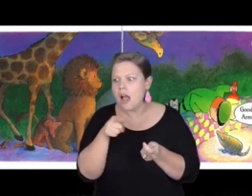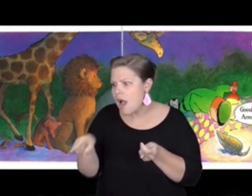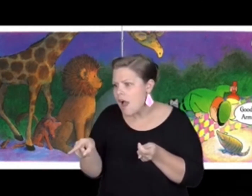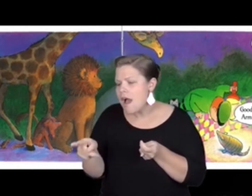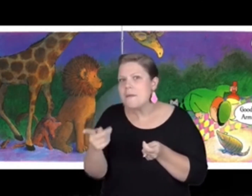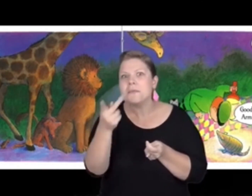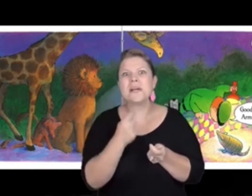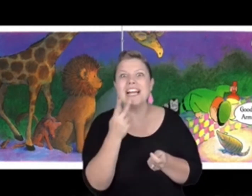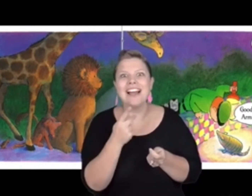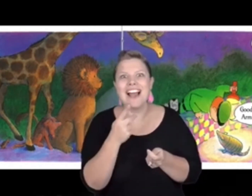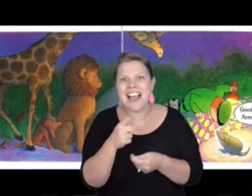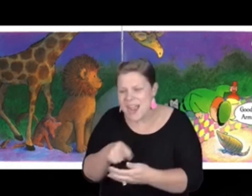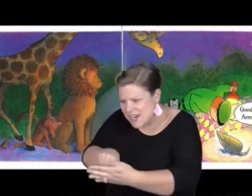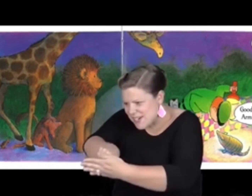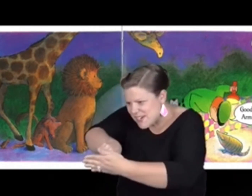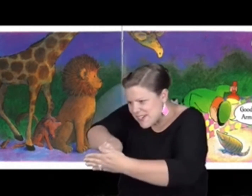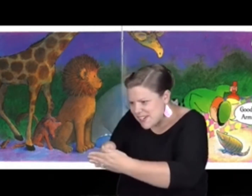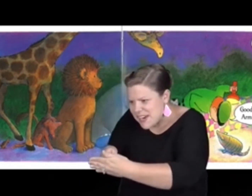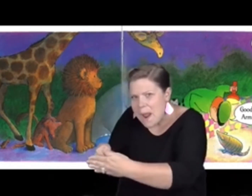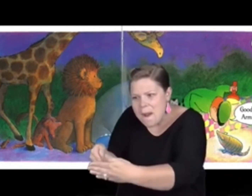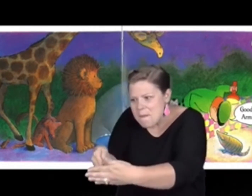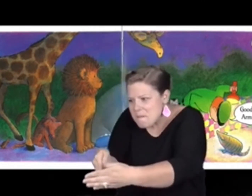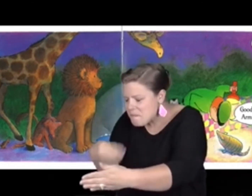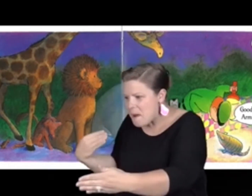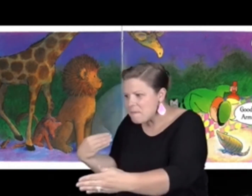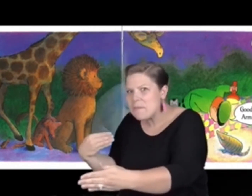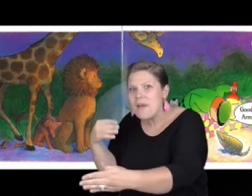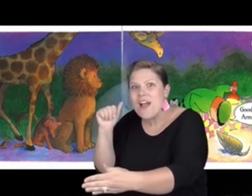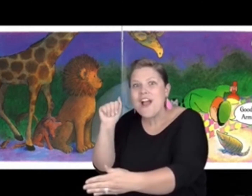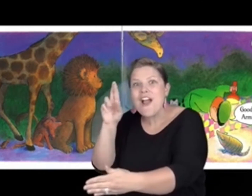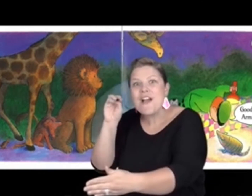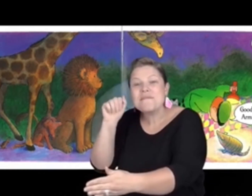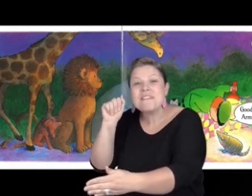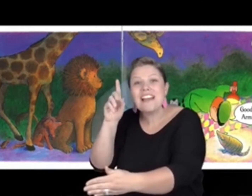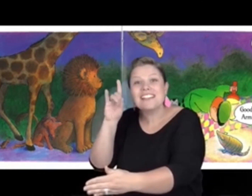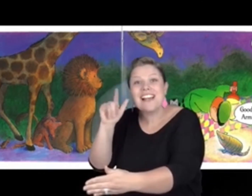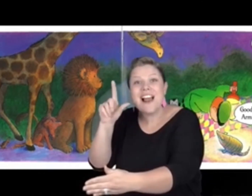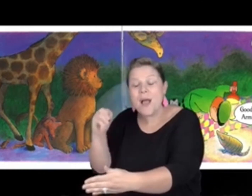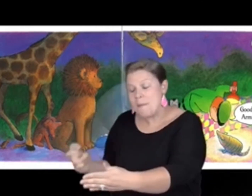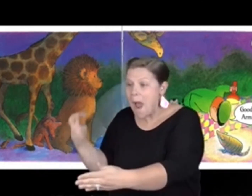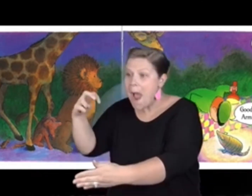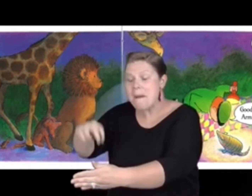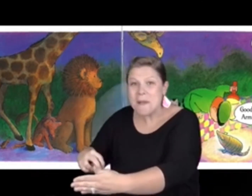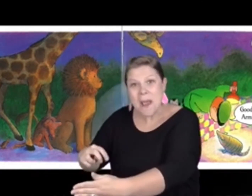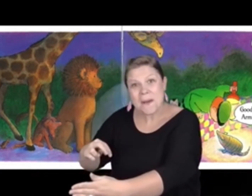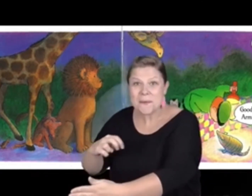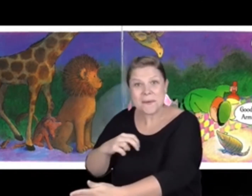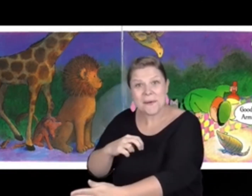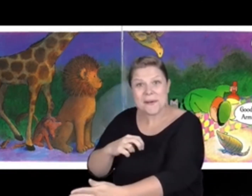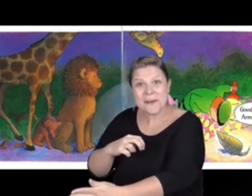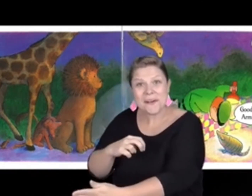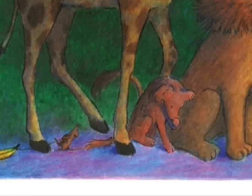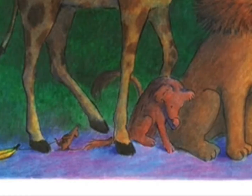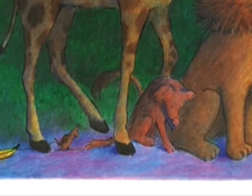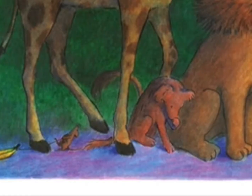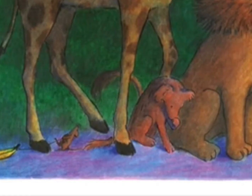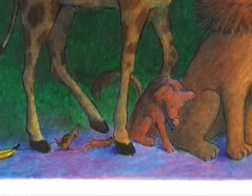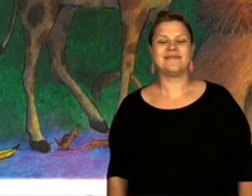He had one key left. It was pink. It matched the armadillo's cage. He opened up the cage and the armadillo